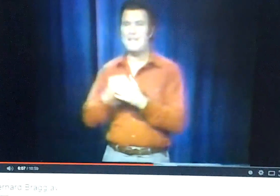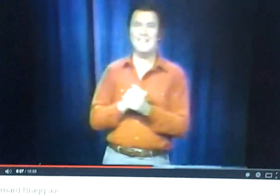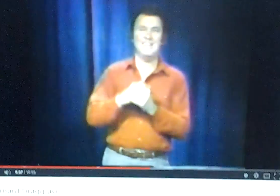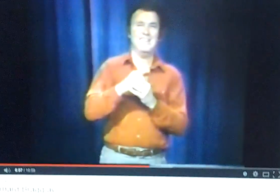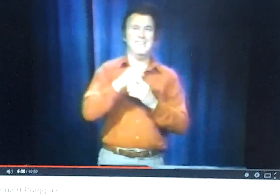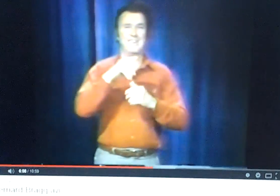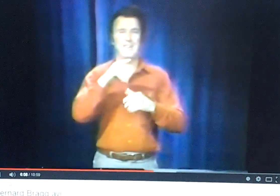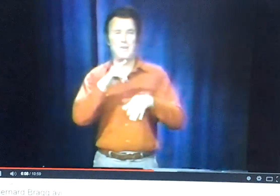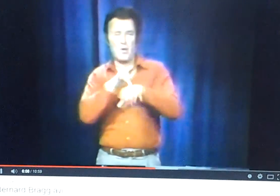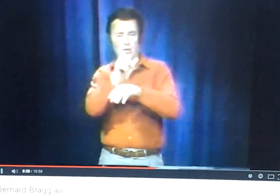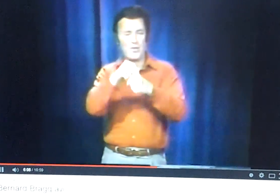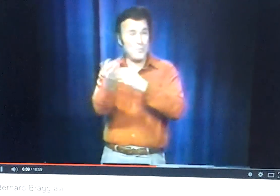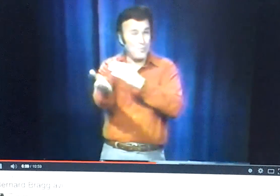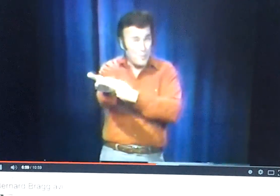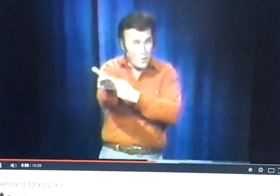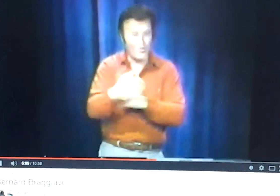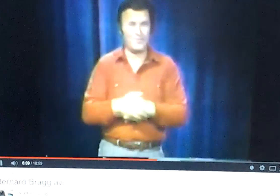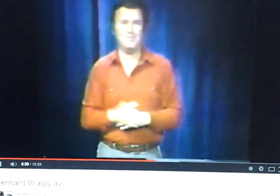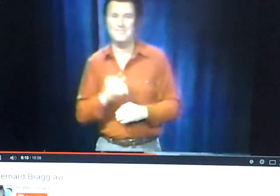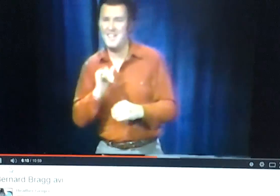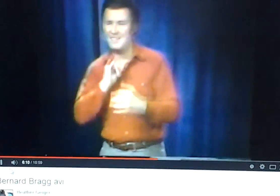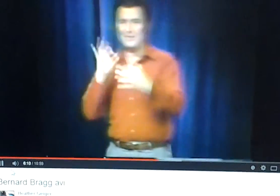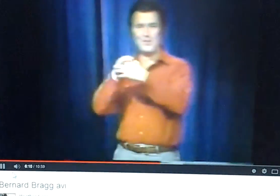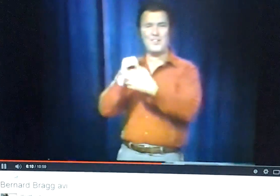So I continued to looking for a summer job.